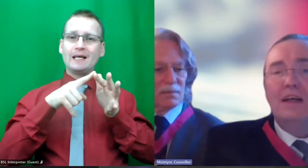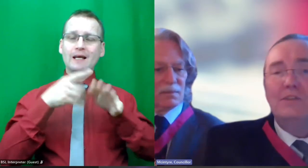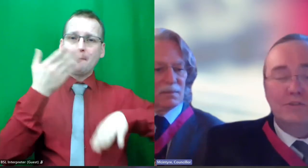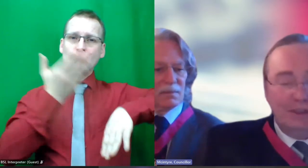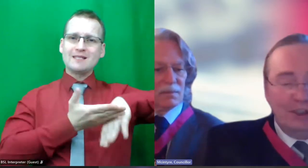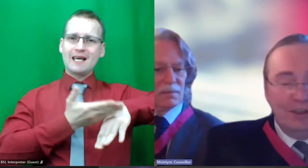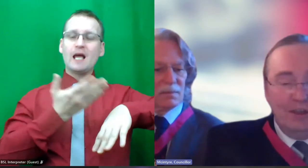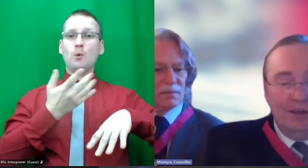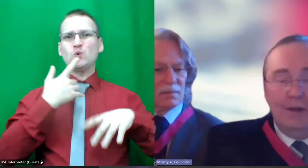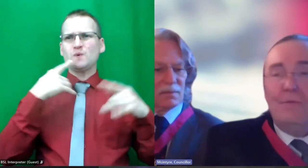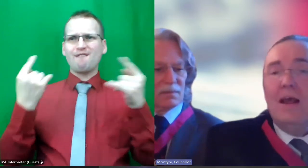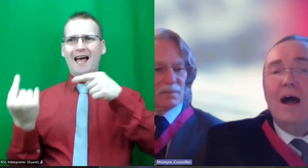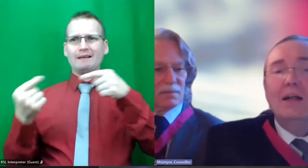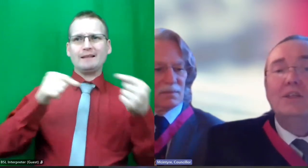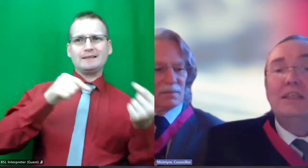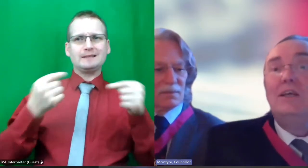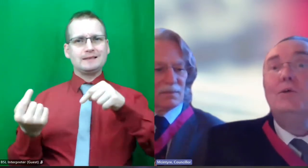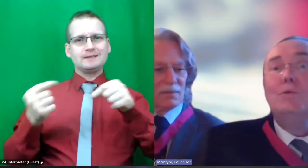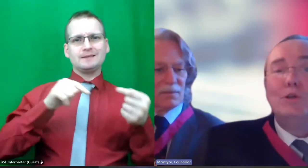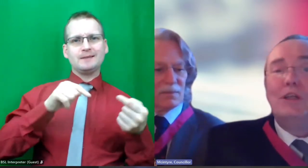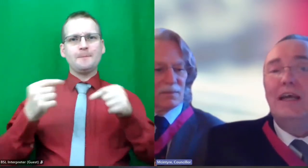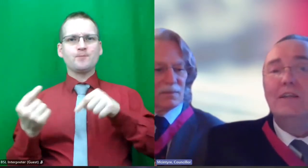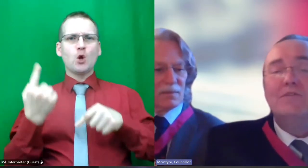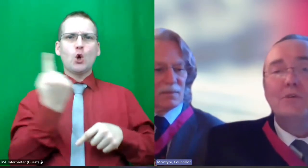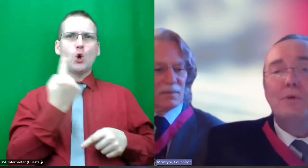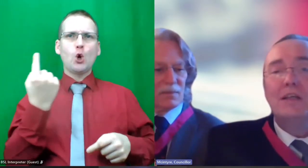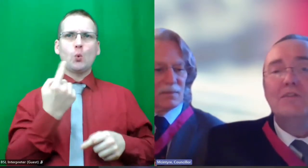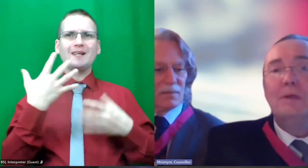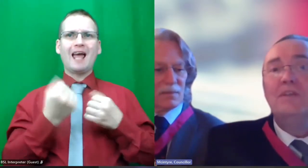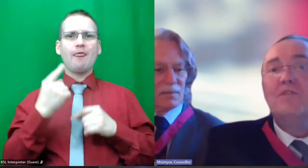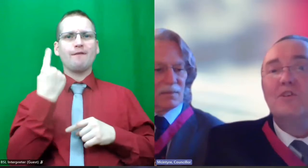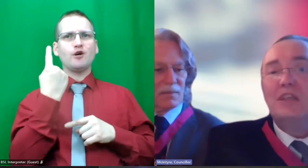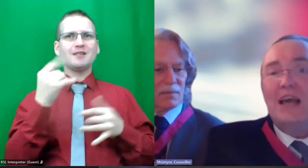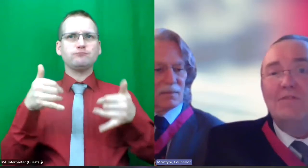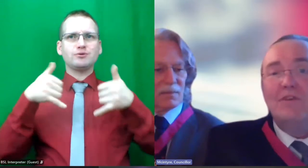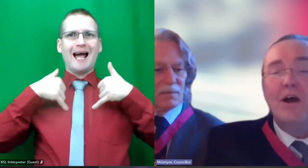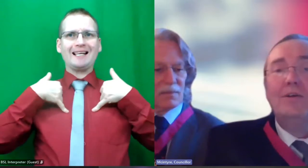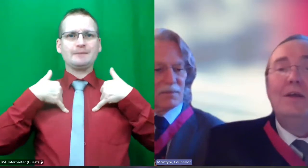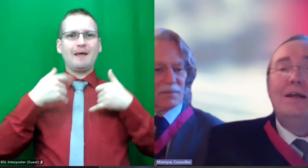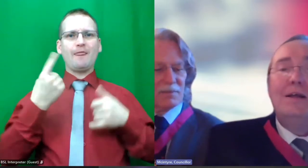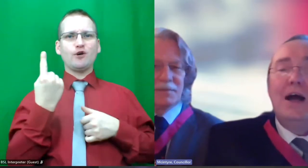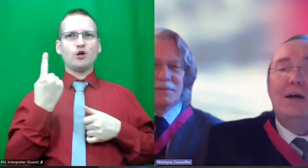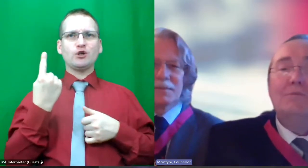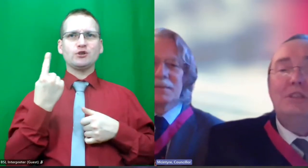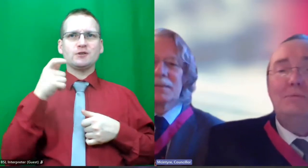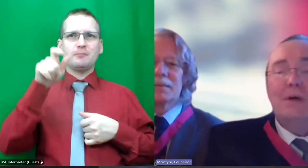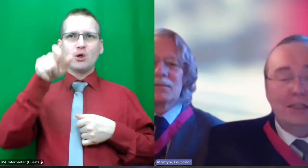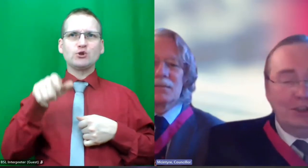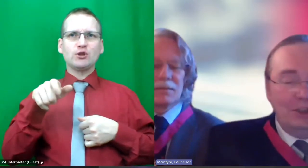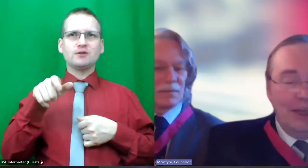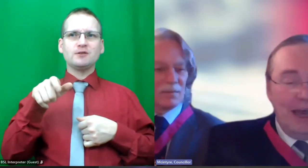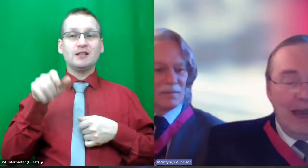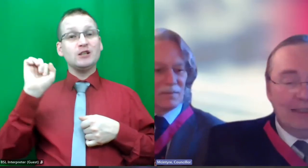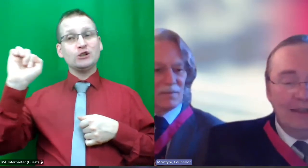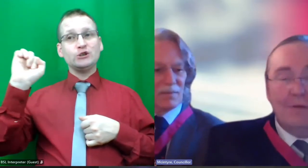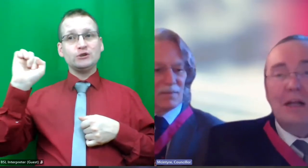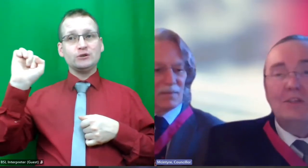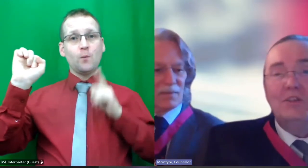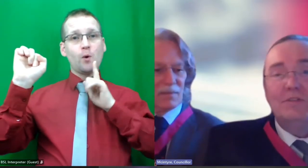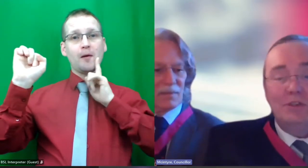we used to fight off each other to see who would get the first prize of being the first ever. She managed to